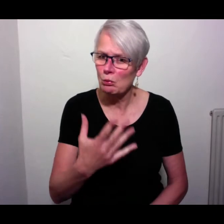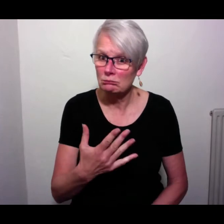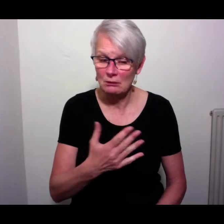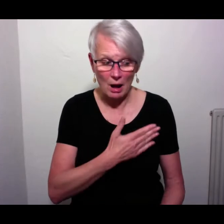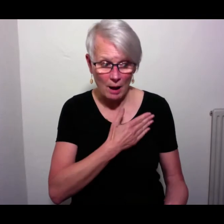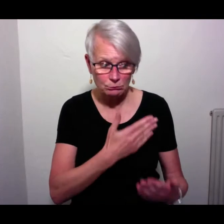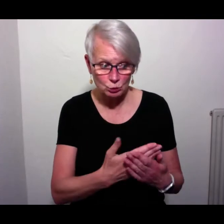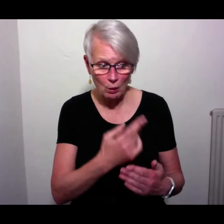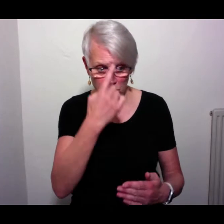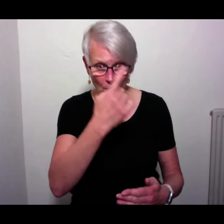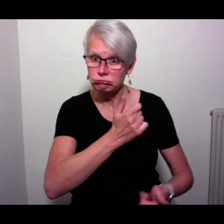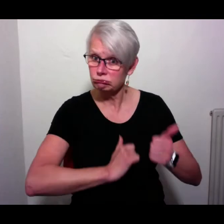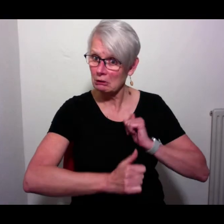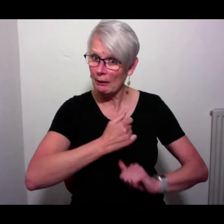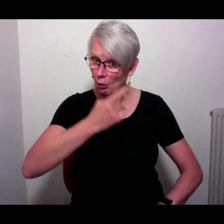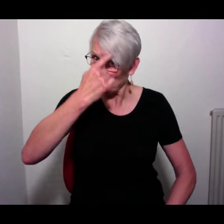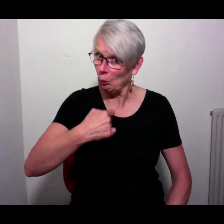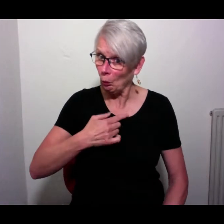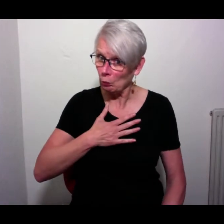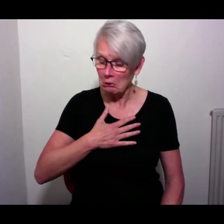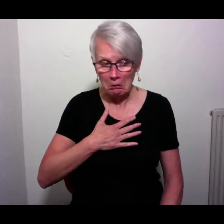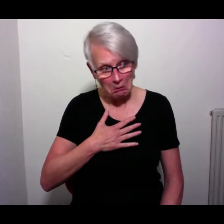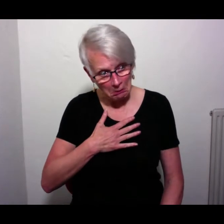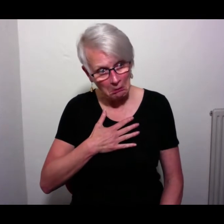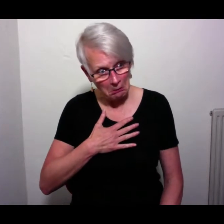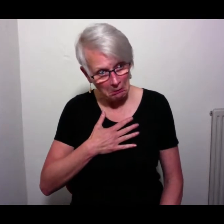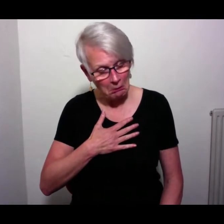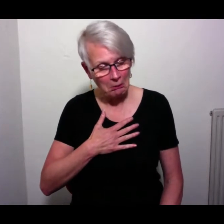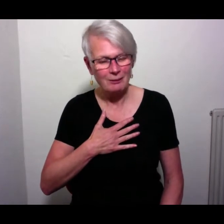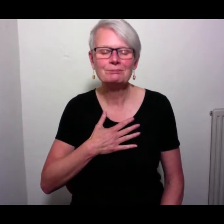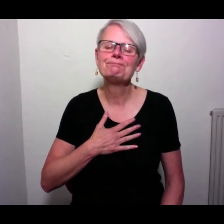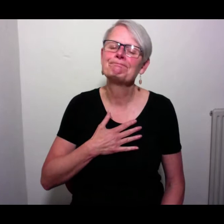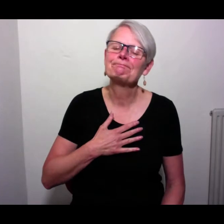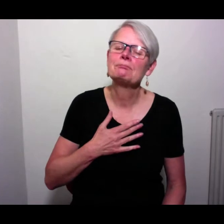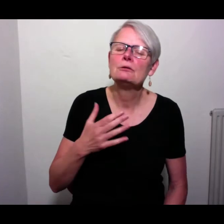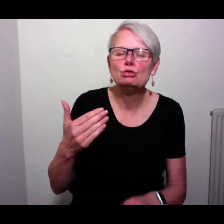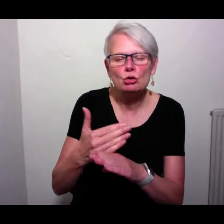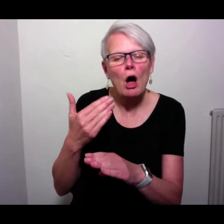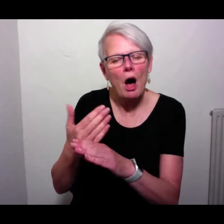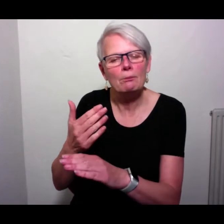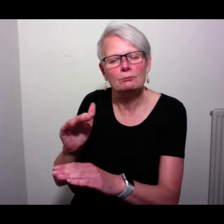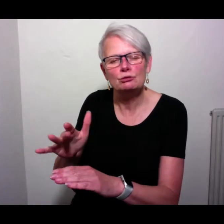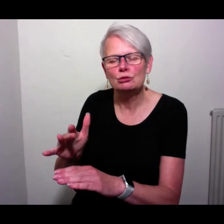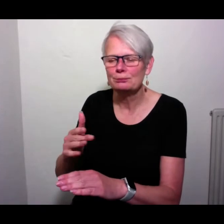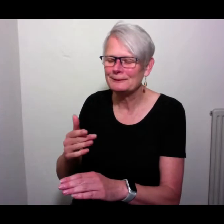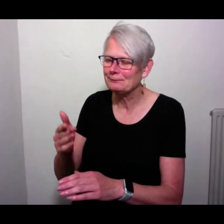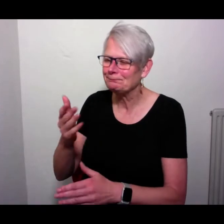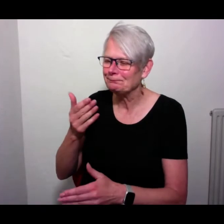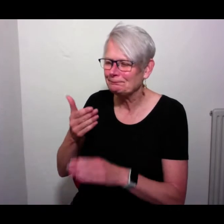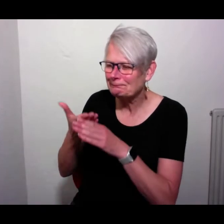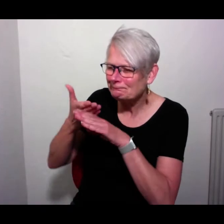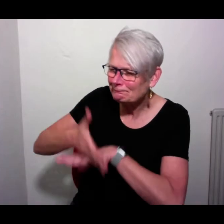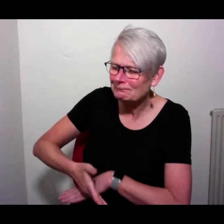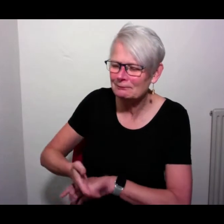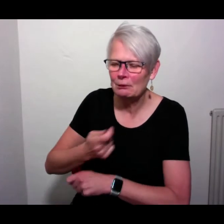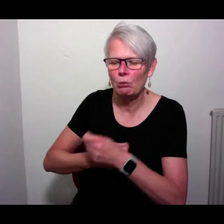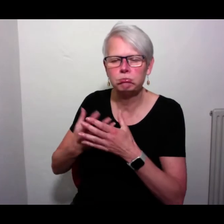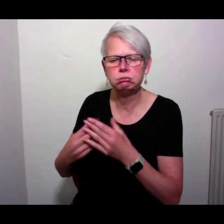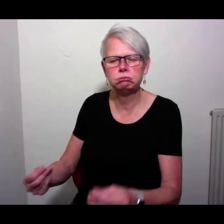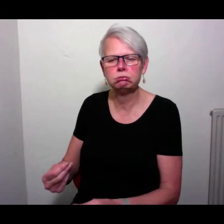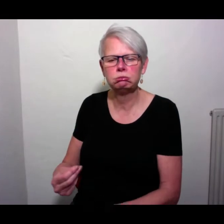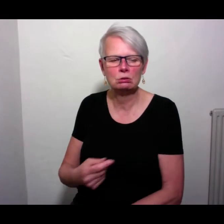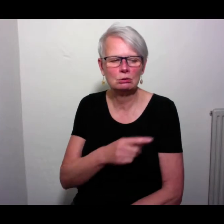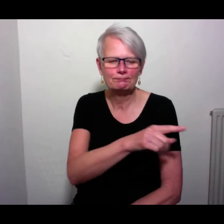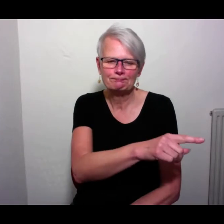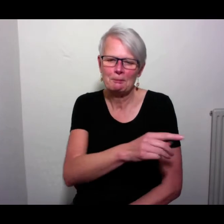the once, though. I had thought up until this point that she was quite proud of me. I was in a job where I